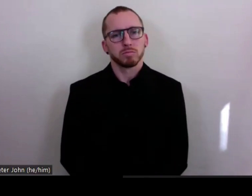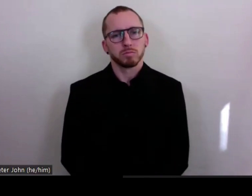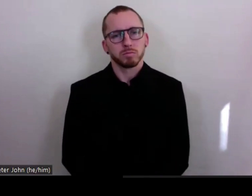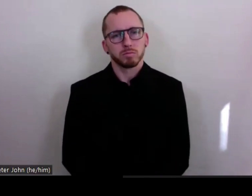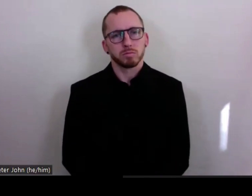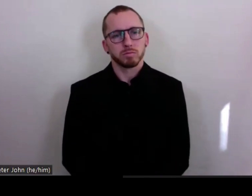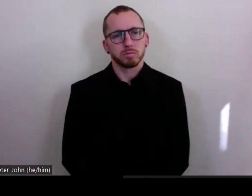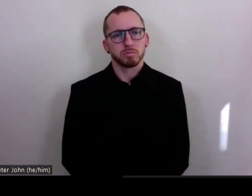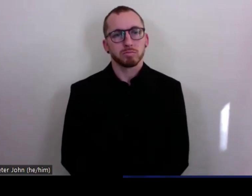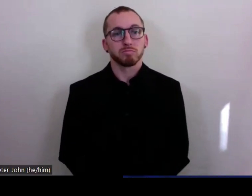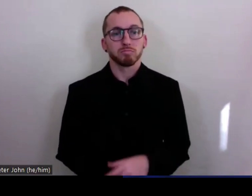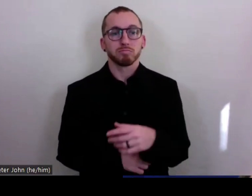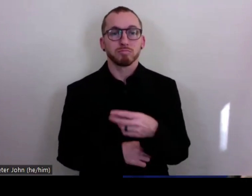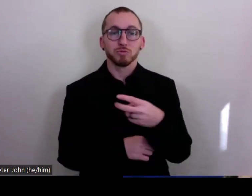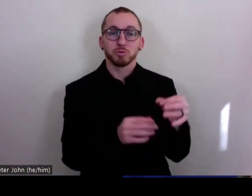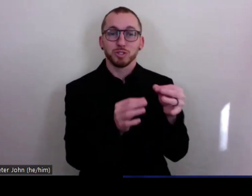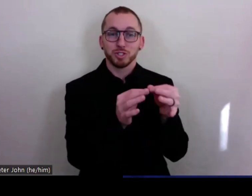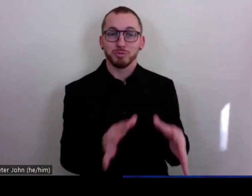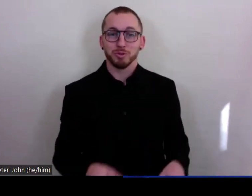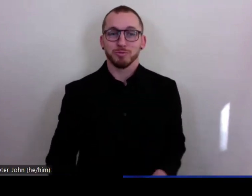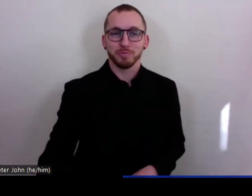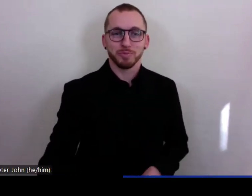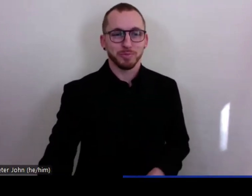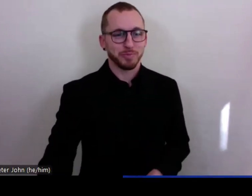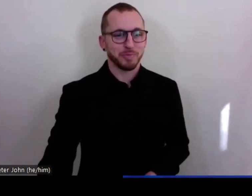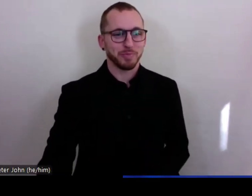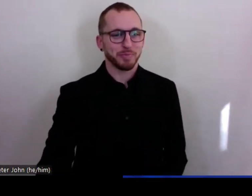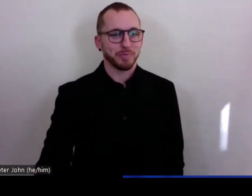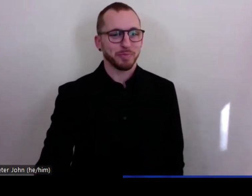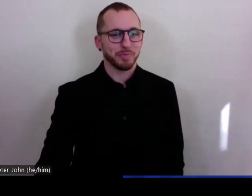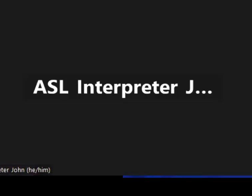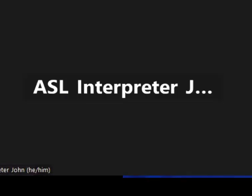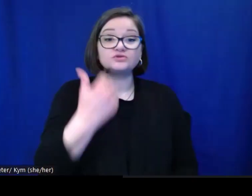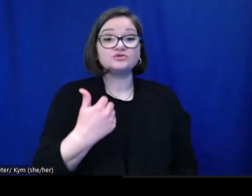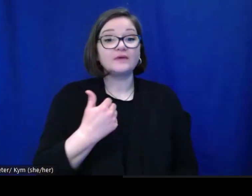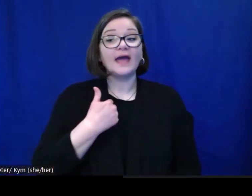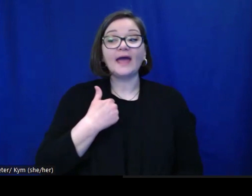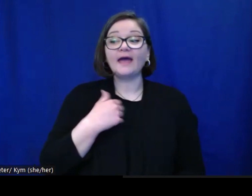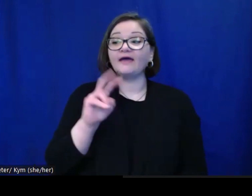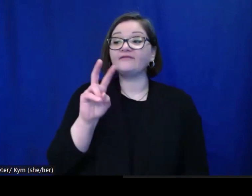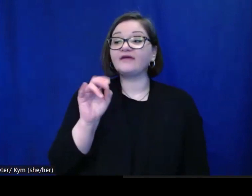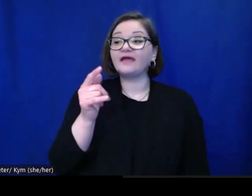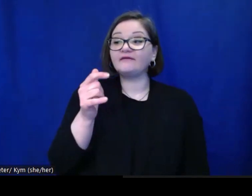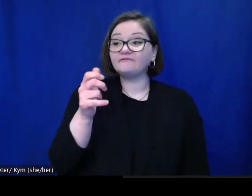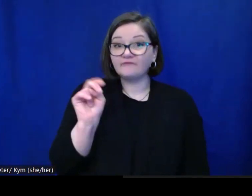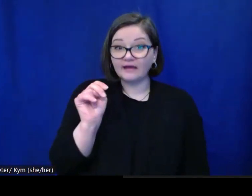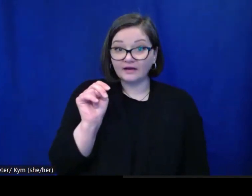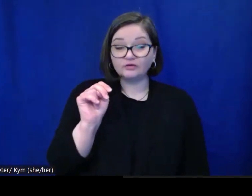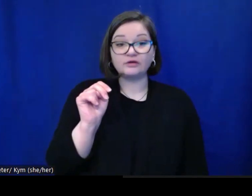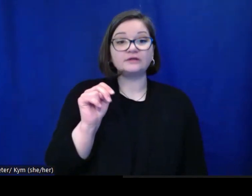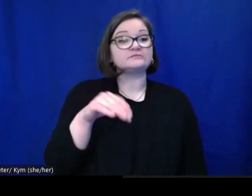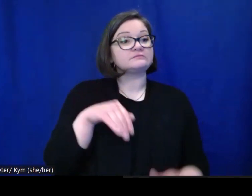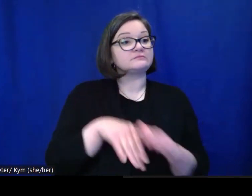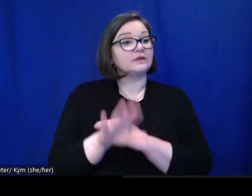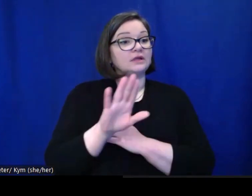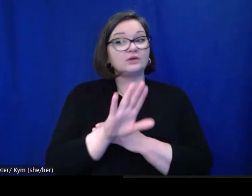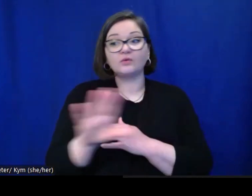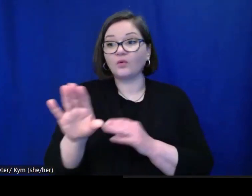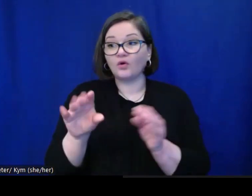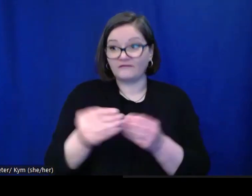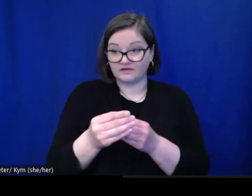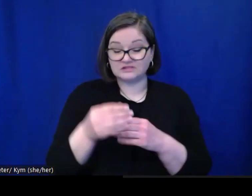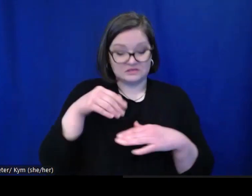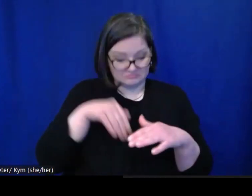If you are having a veteran who is presented in your offices and they are